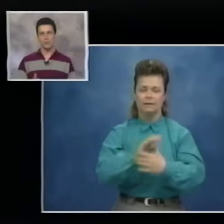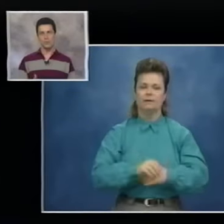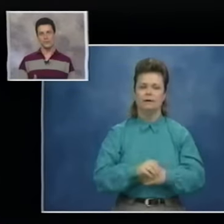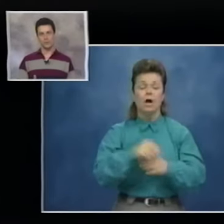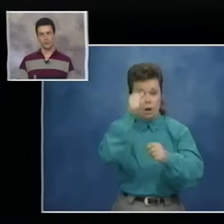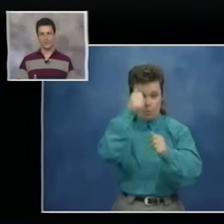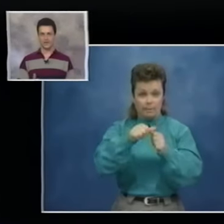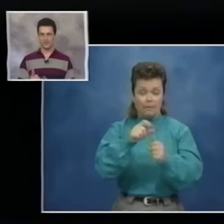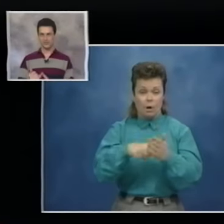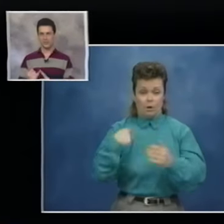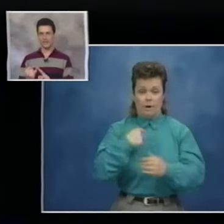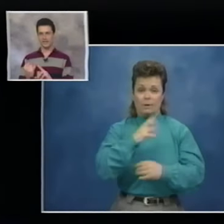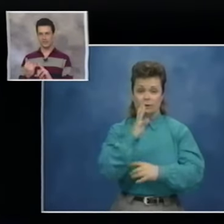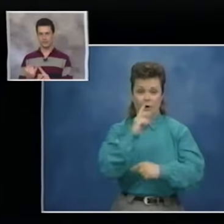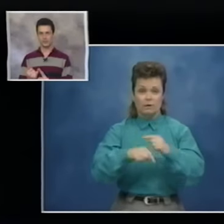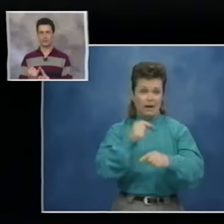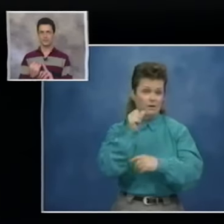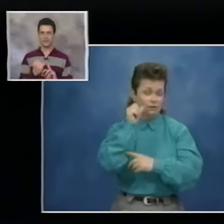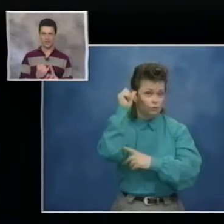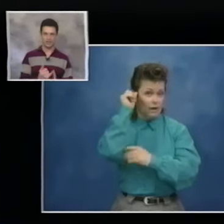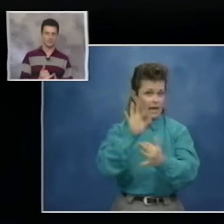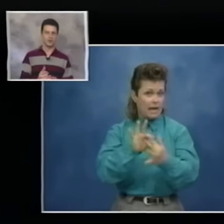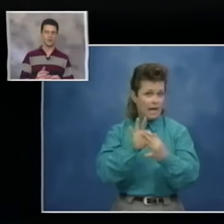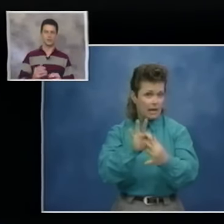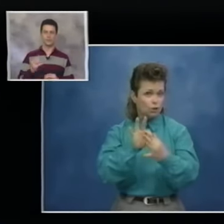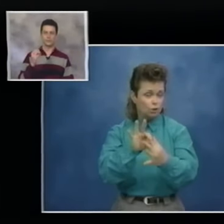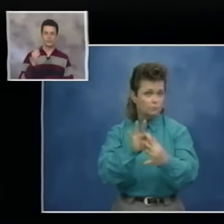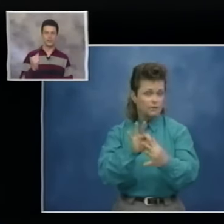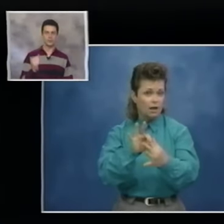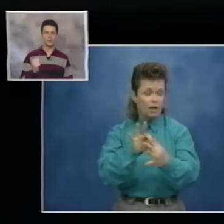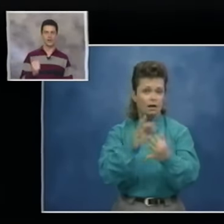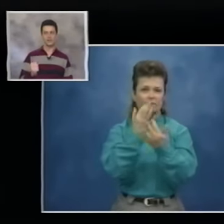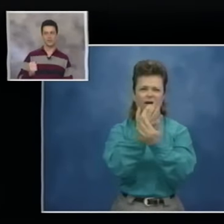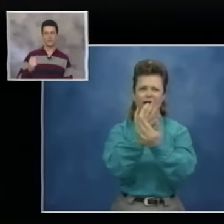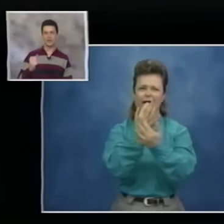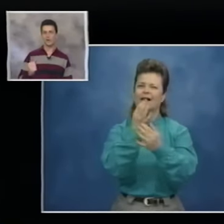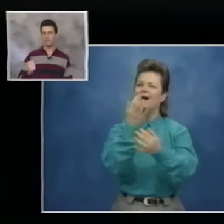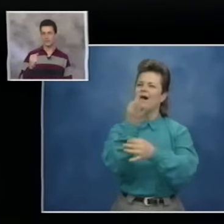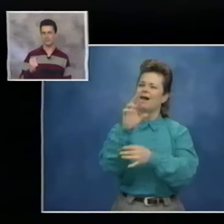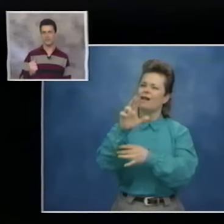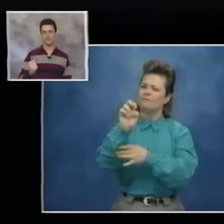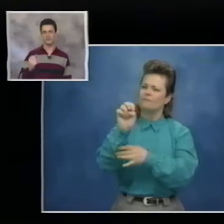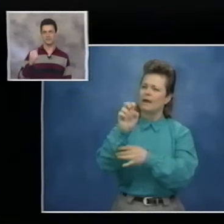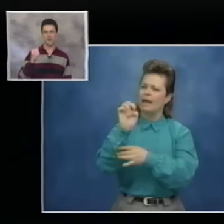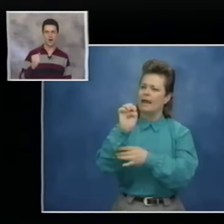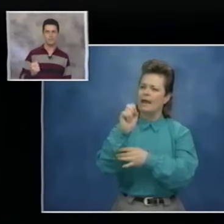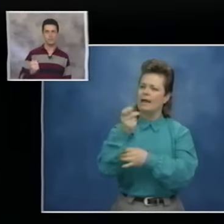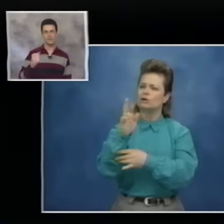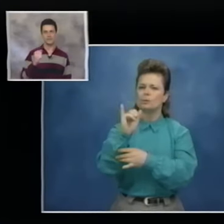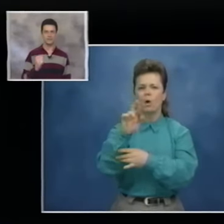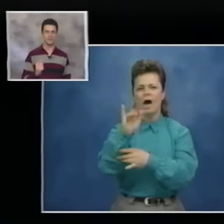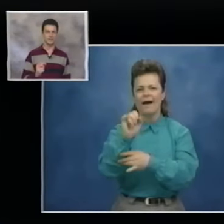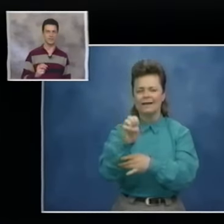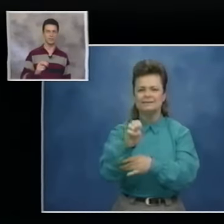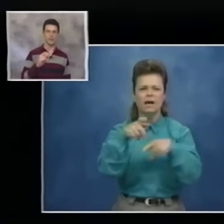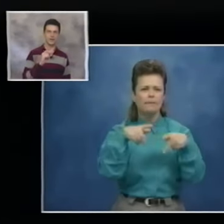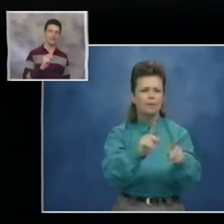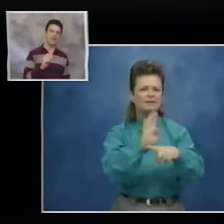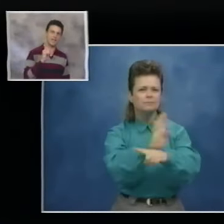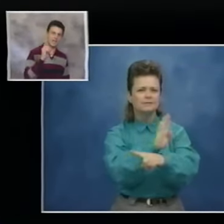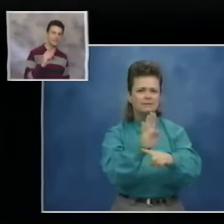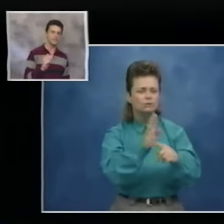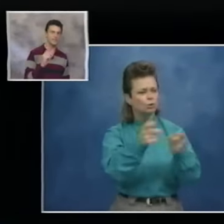Remember what we spoke about yesterday in terms of free enterprise allowing businesses to operate freely